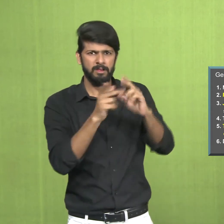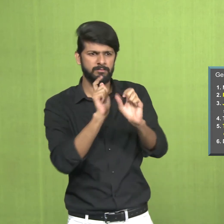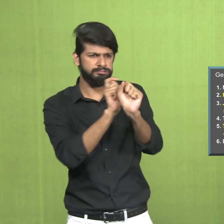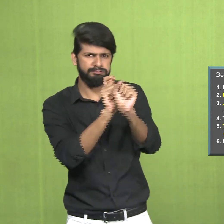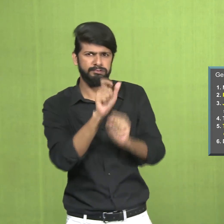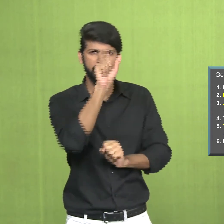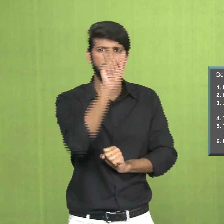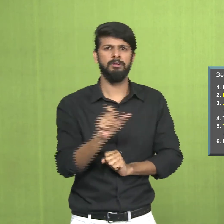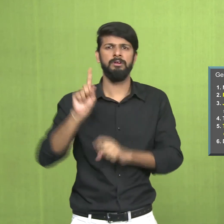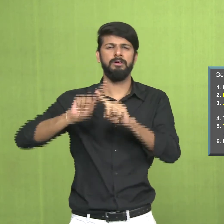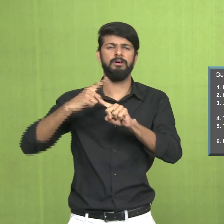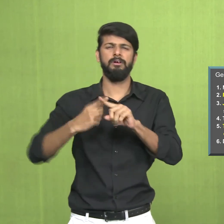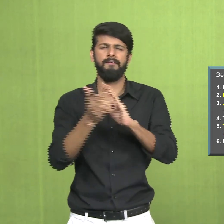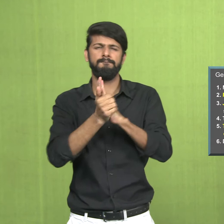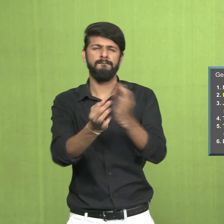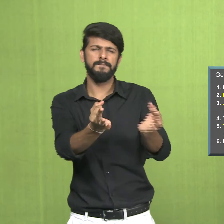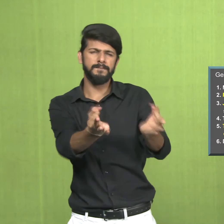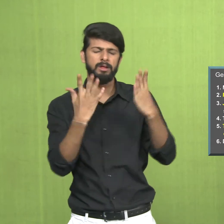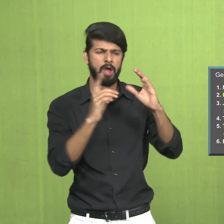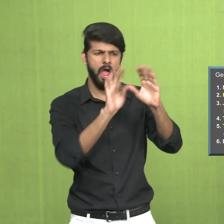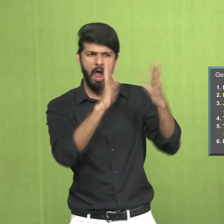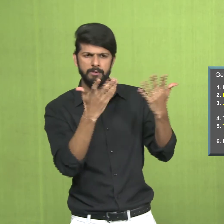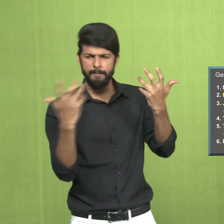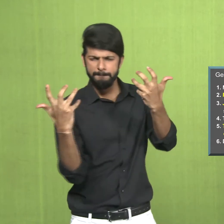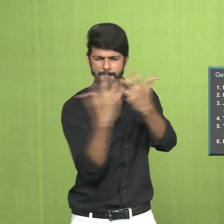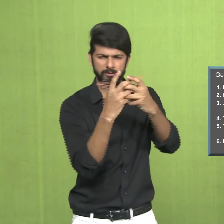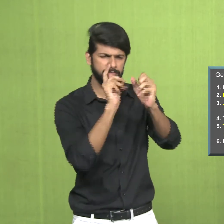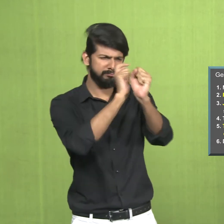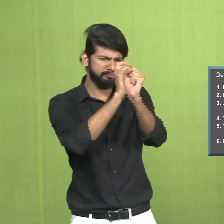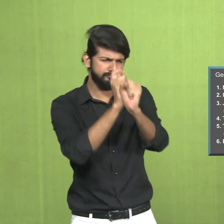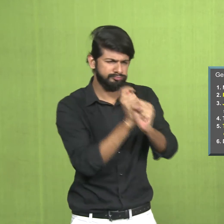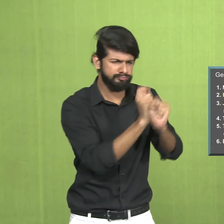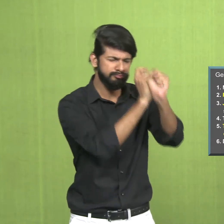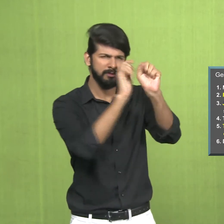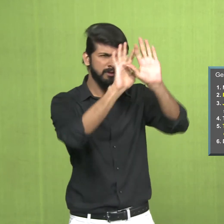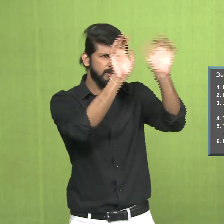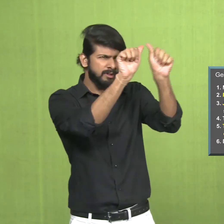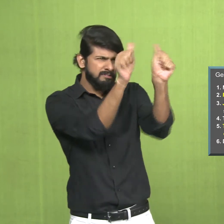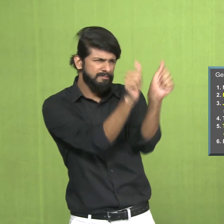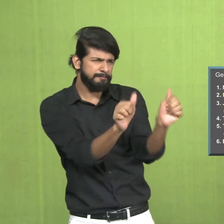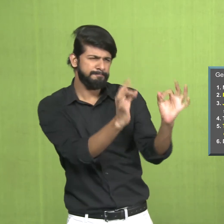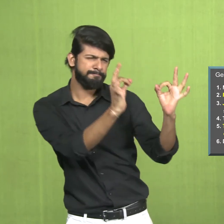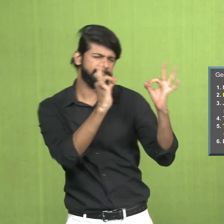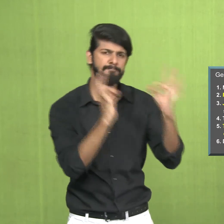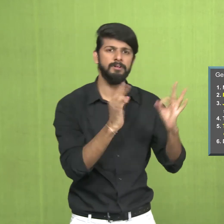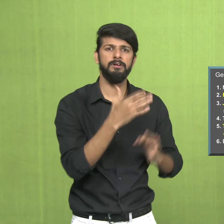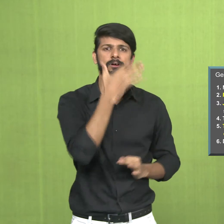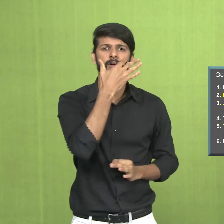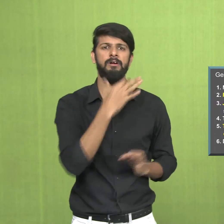skills of the artists who have done such a great job and made such a beautiful piece